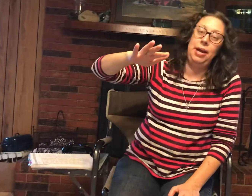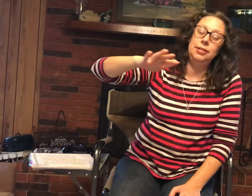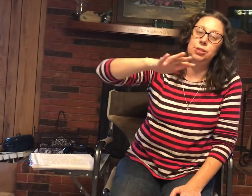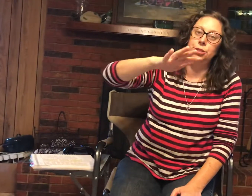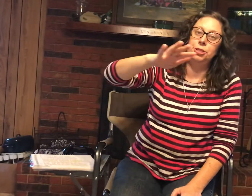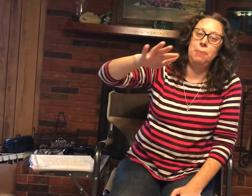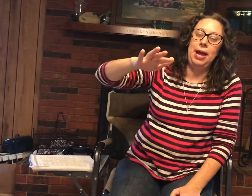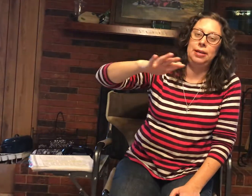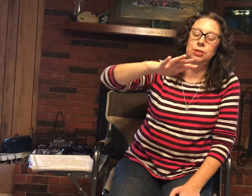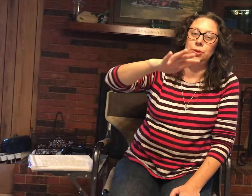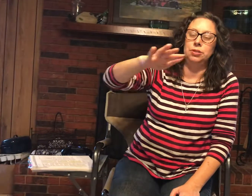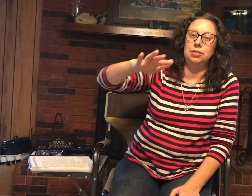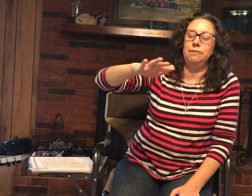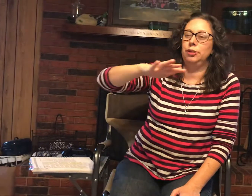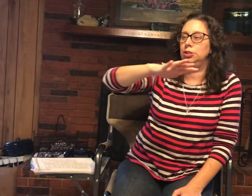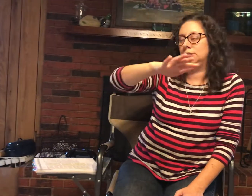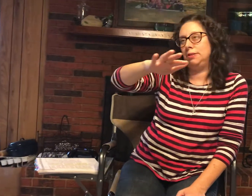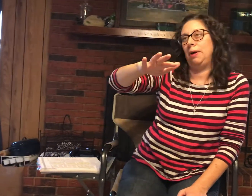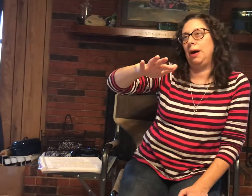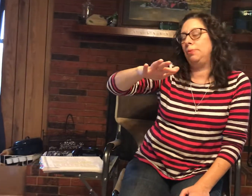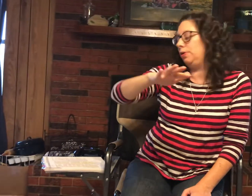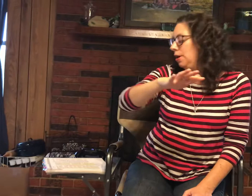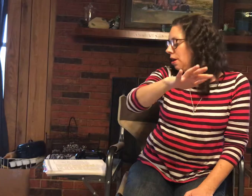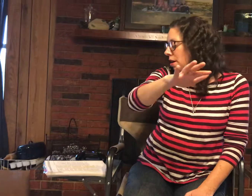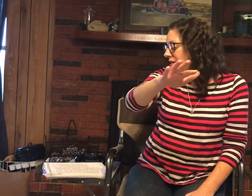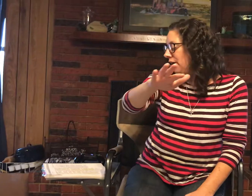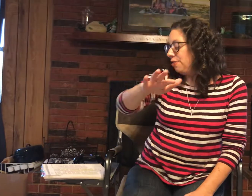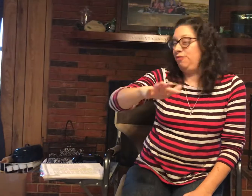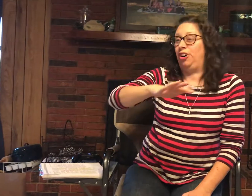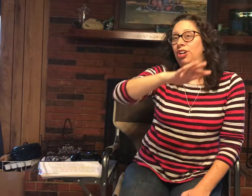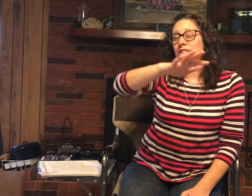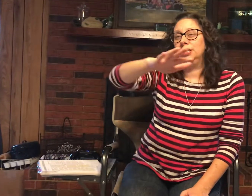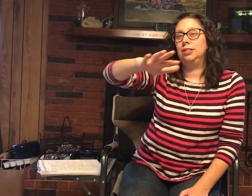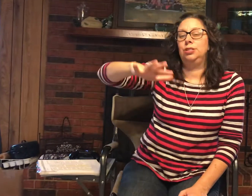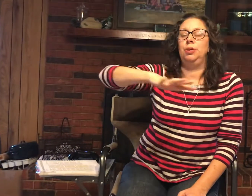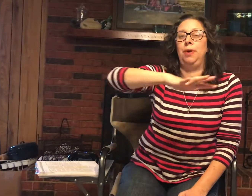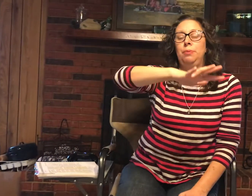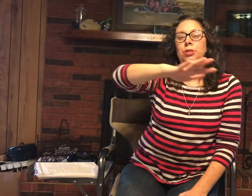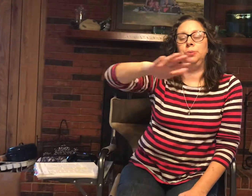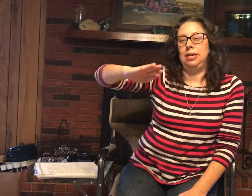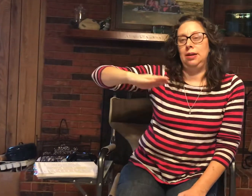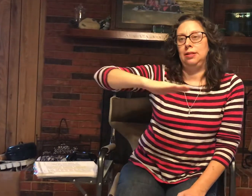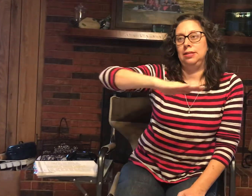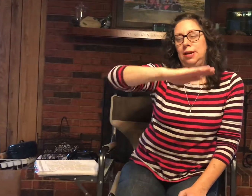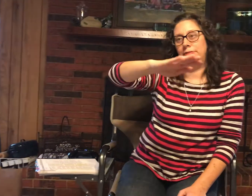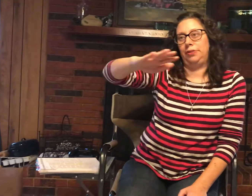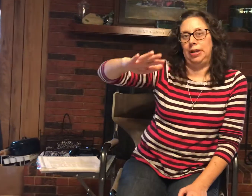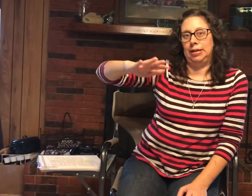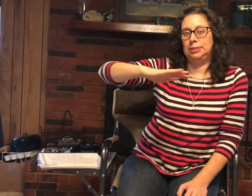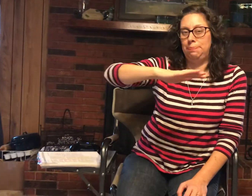expanse or space, or in some versions of the Bible, the vault. So anyway, we're doing a sign for like